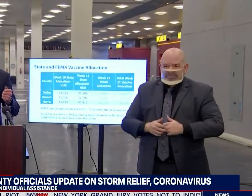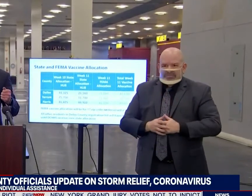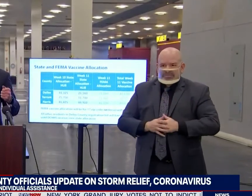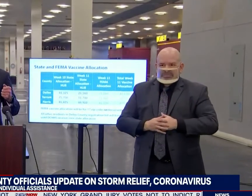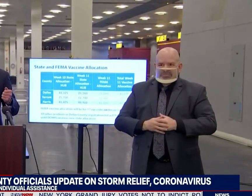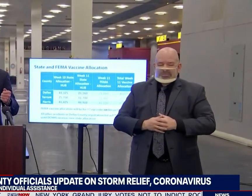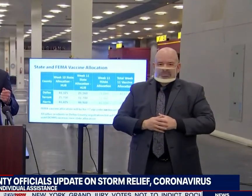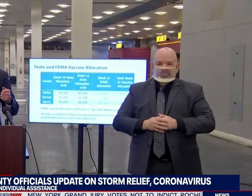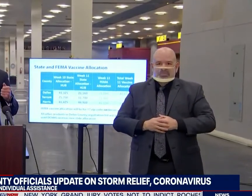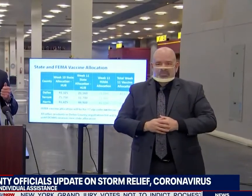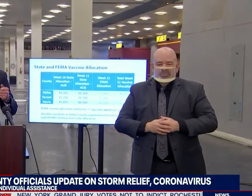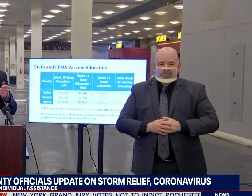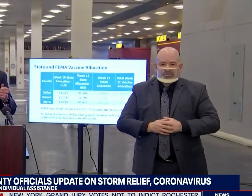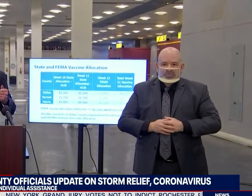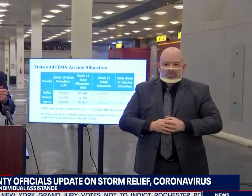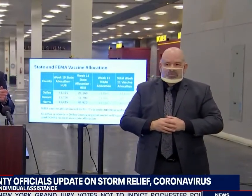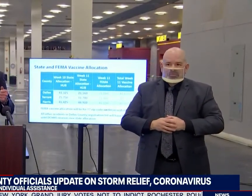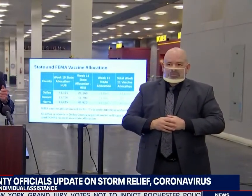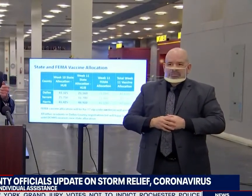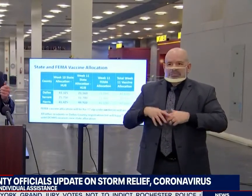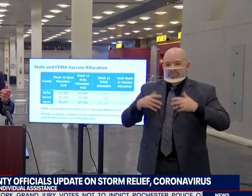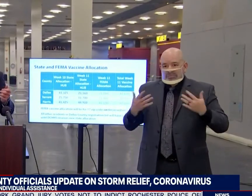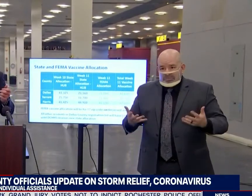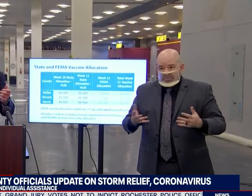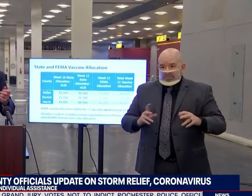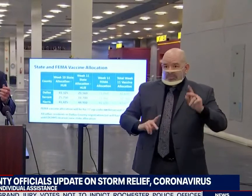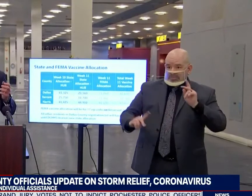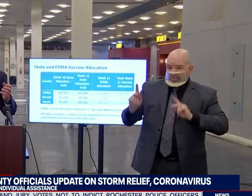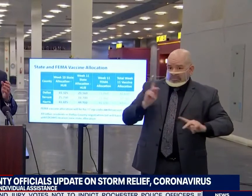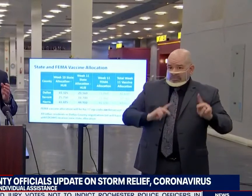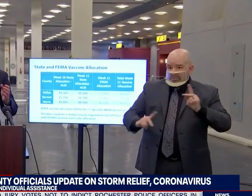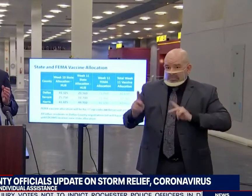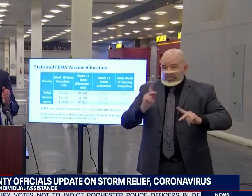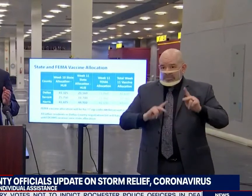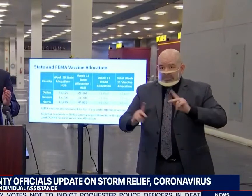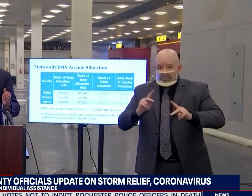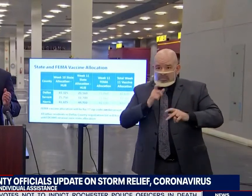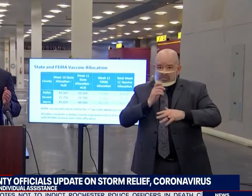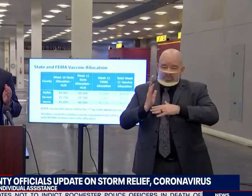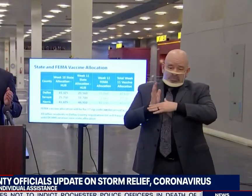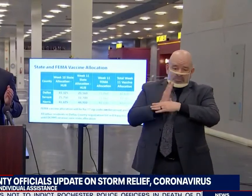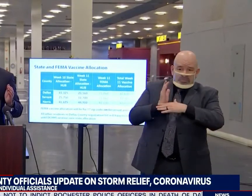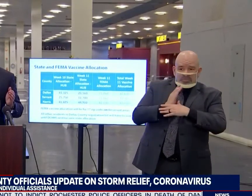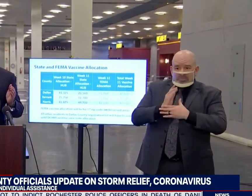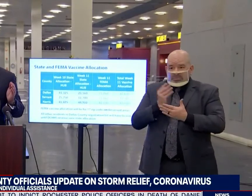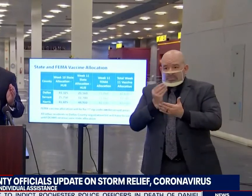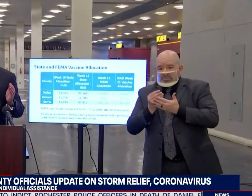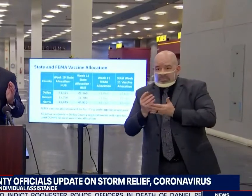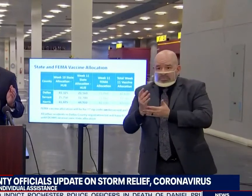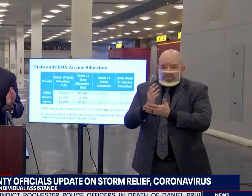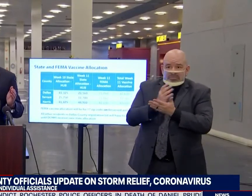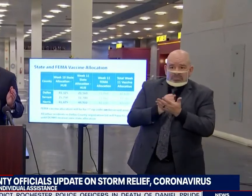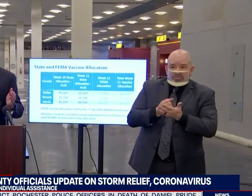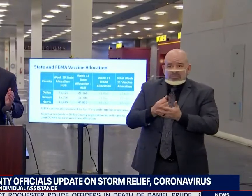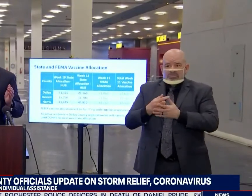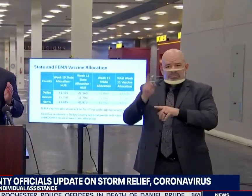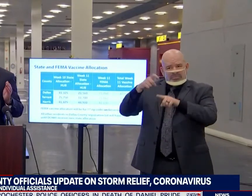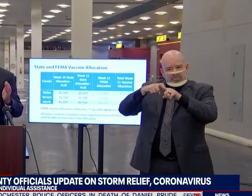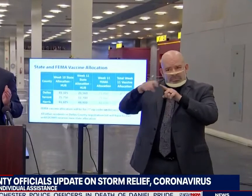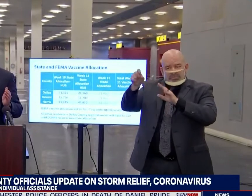counties, particularly middle class and higher income families. This must be res reversed. Please call your state